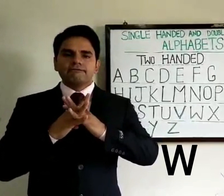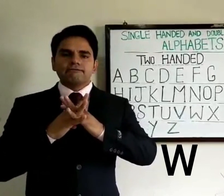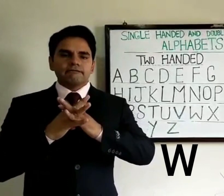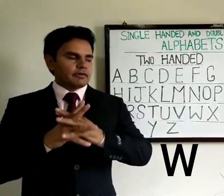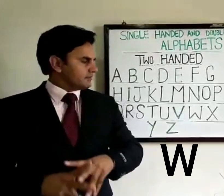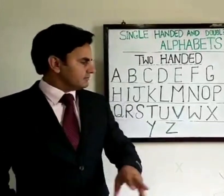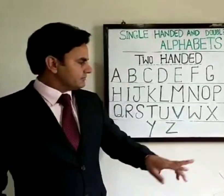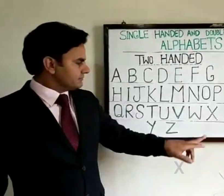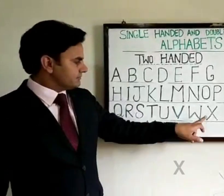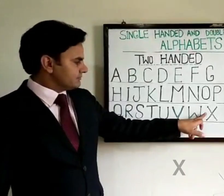V,